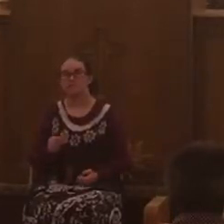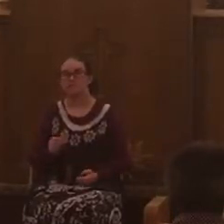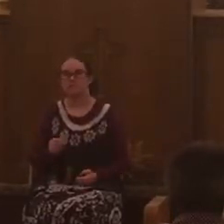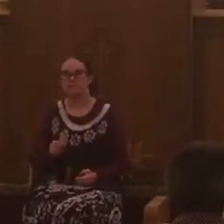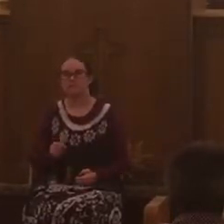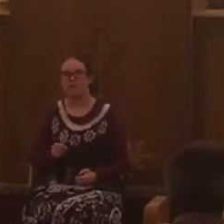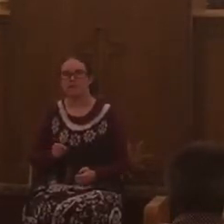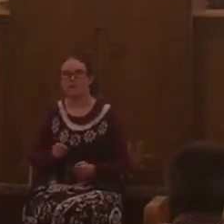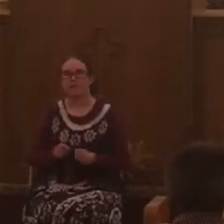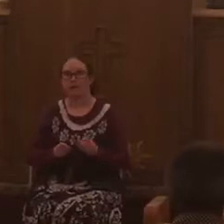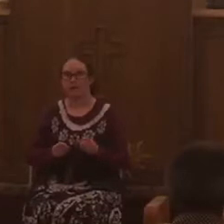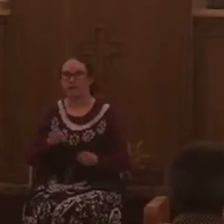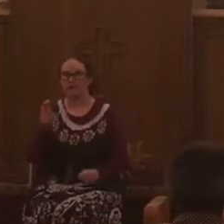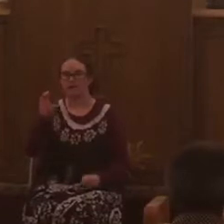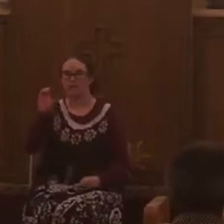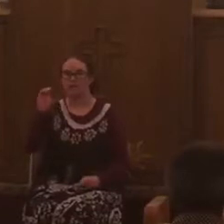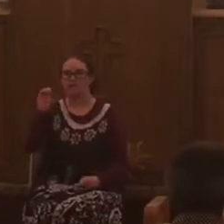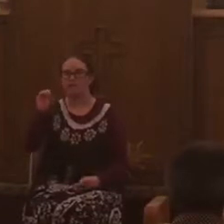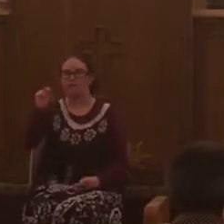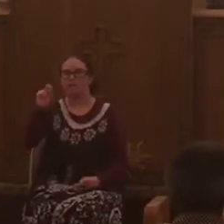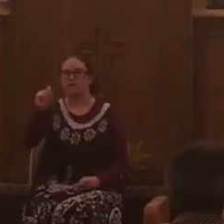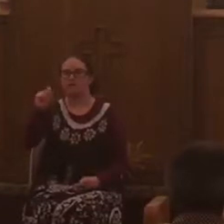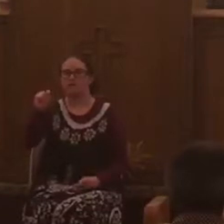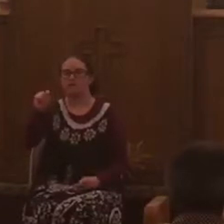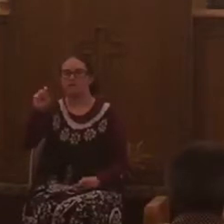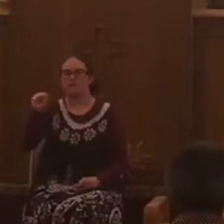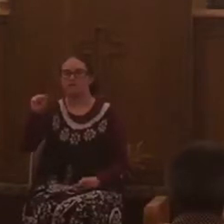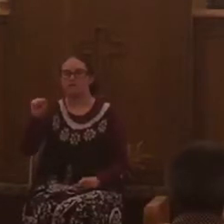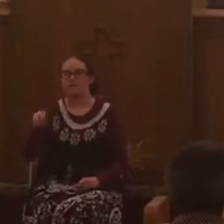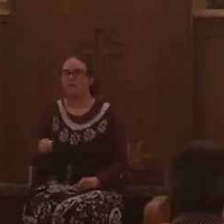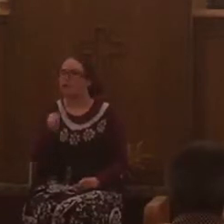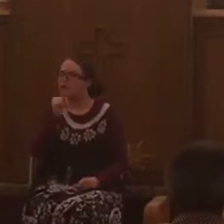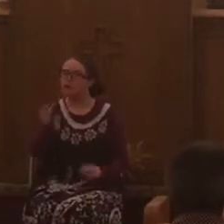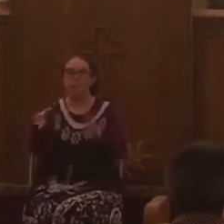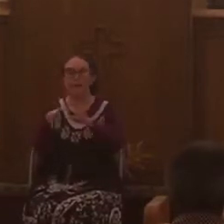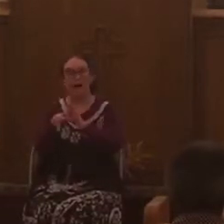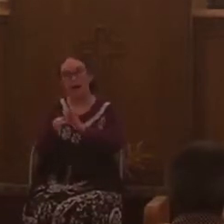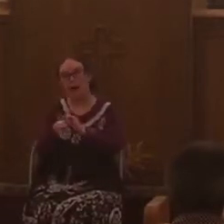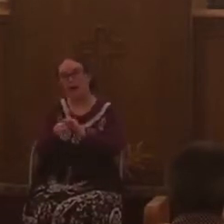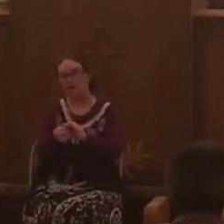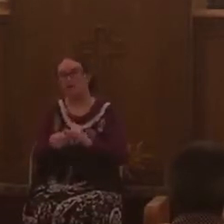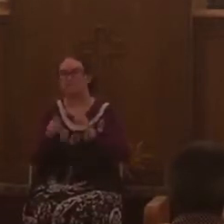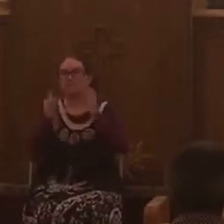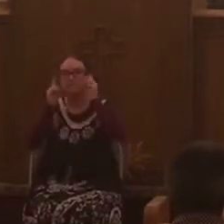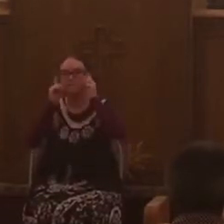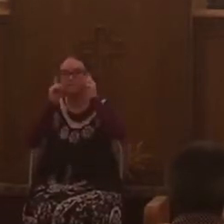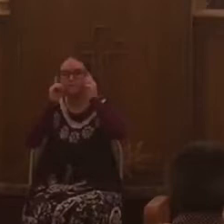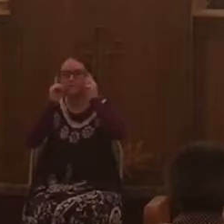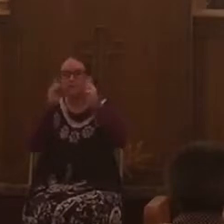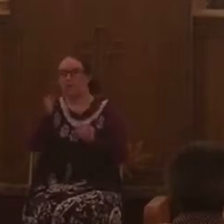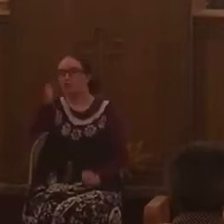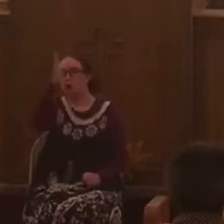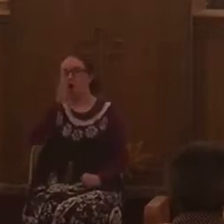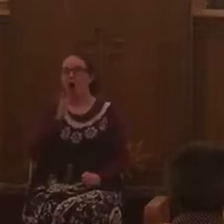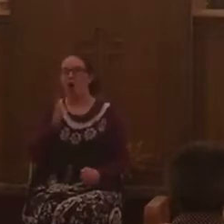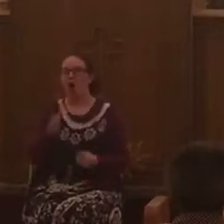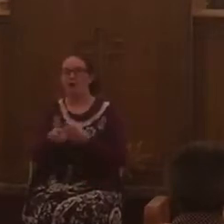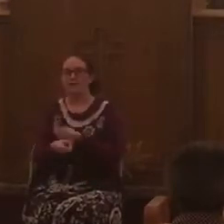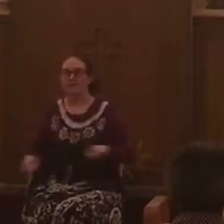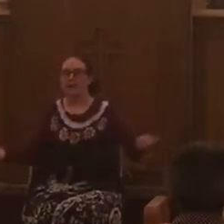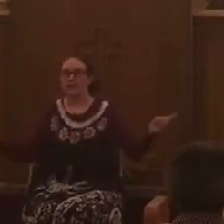following after Constantine and after all these guys. We don't belong on that stuff. Amen. God brought